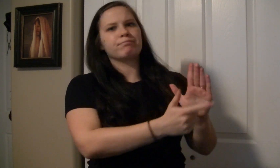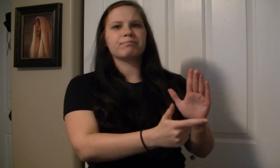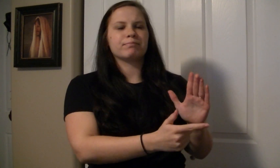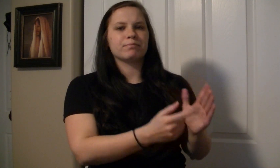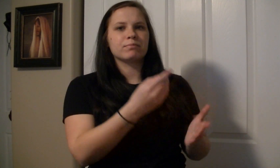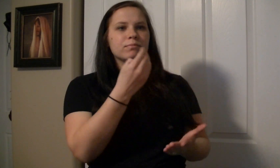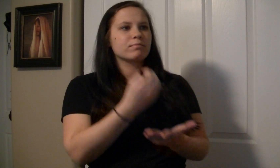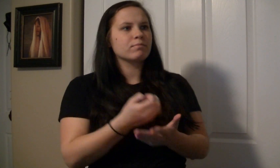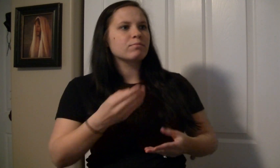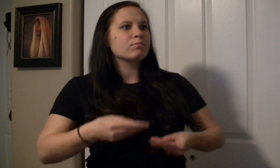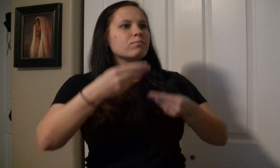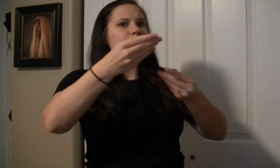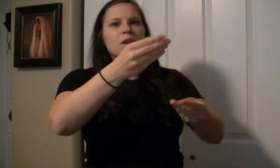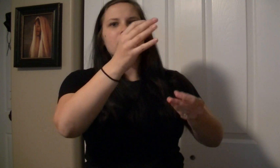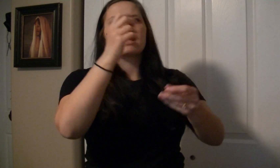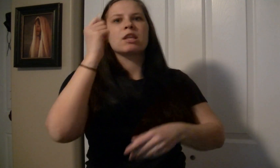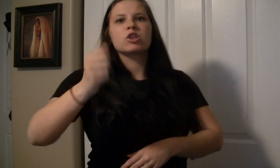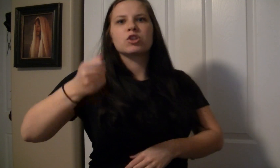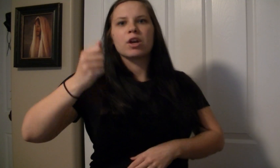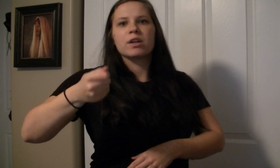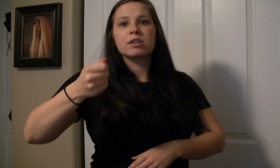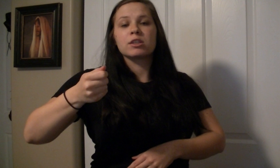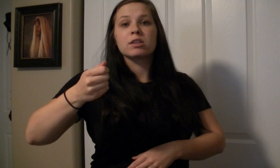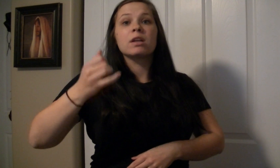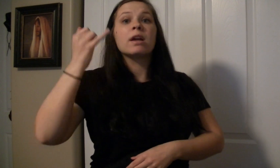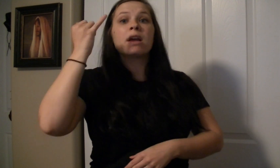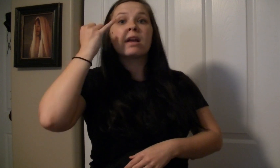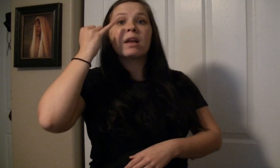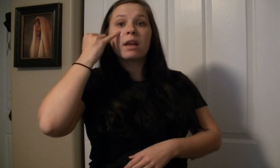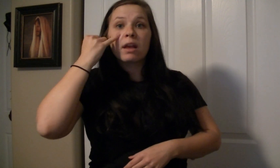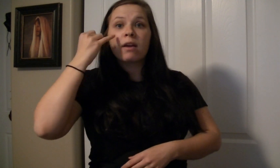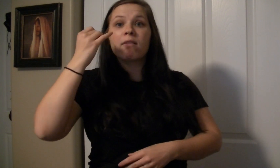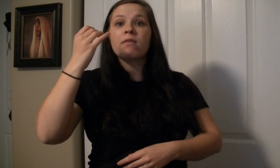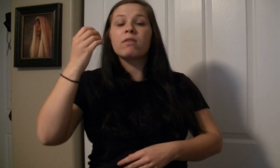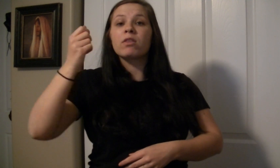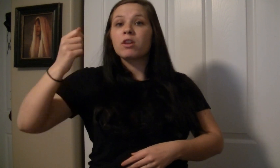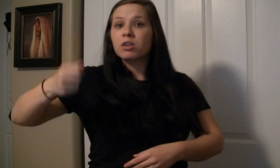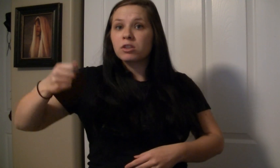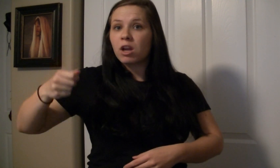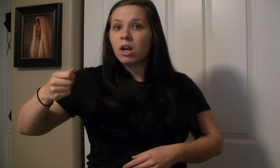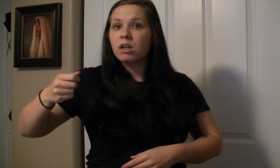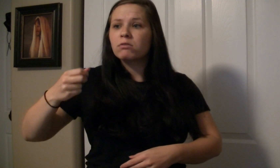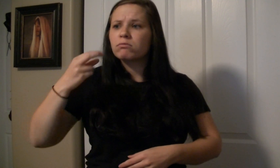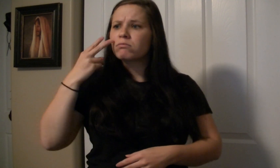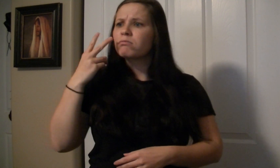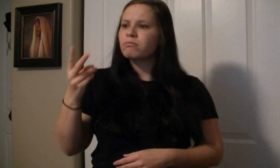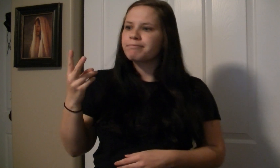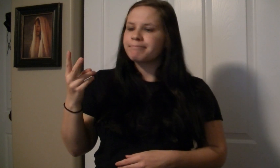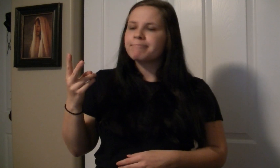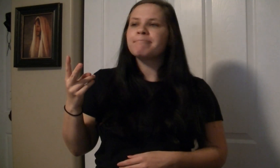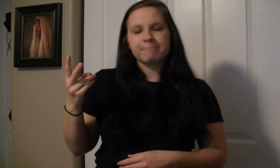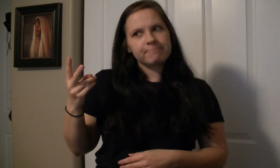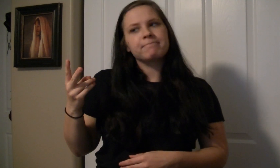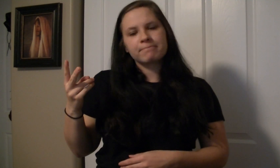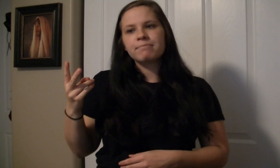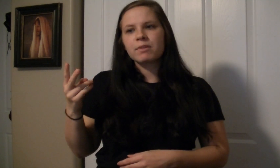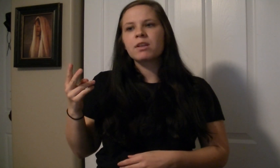If the court finds probable cause at that point, the individual will be detained for